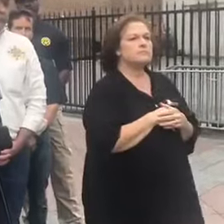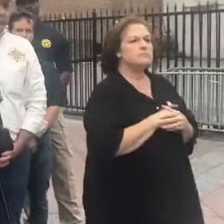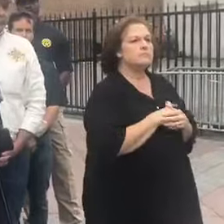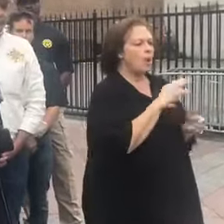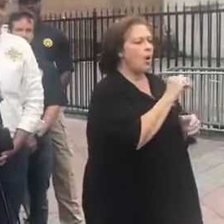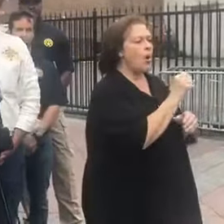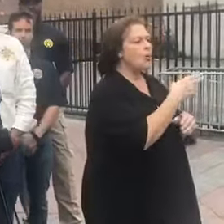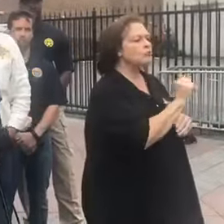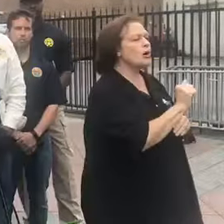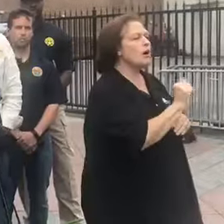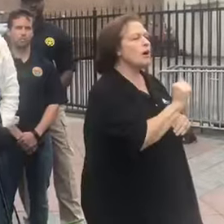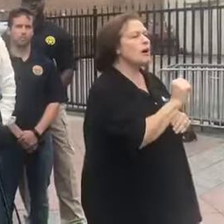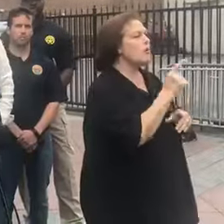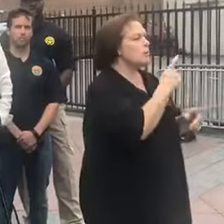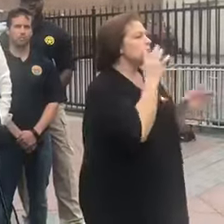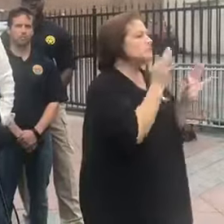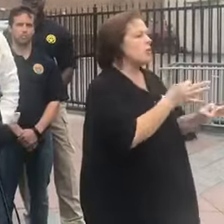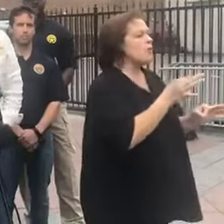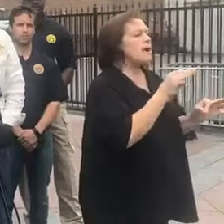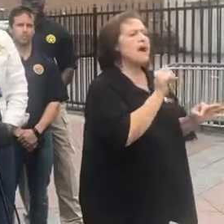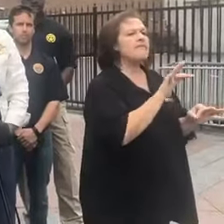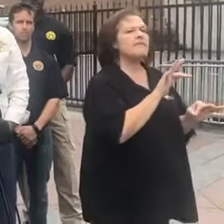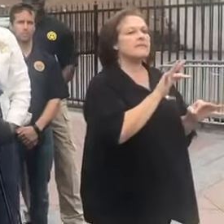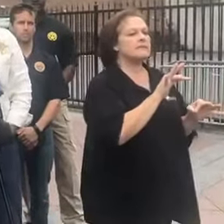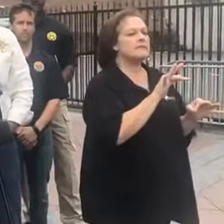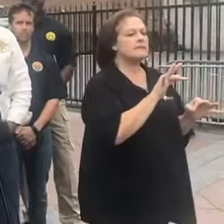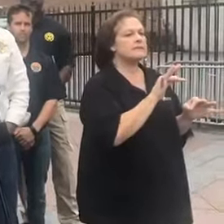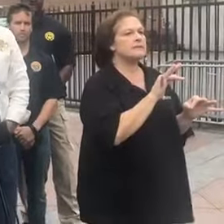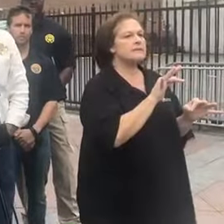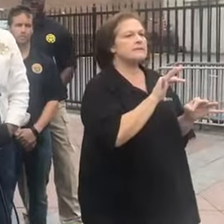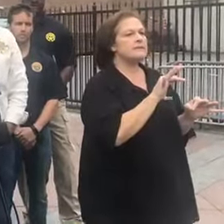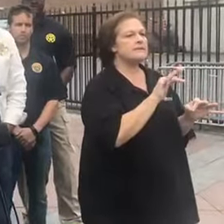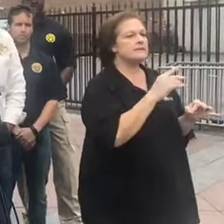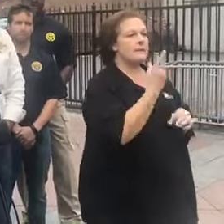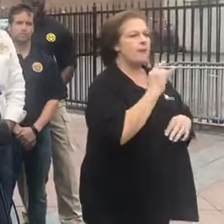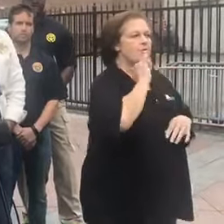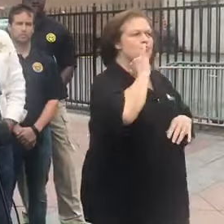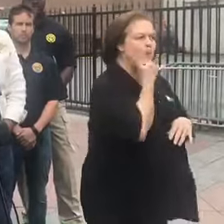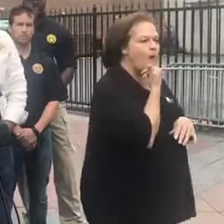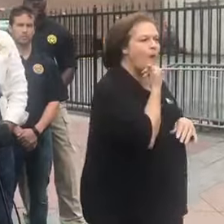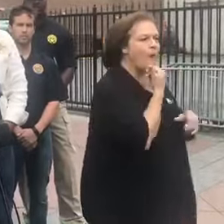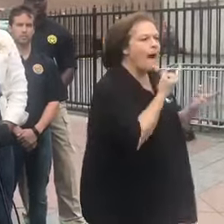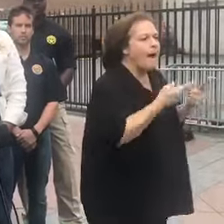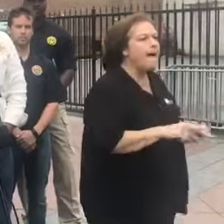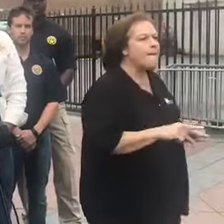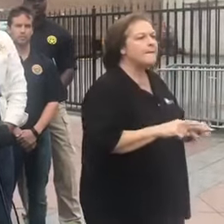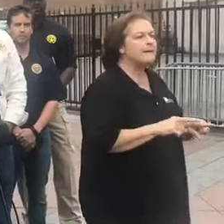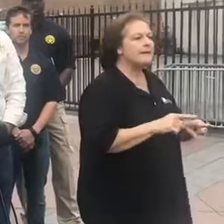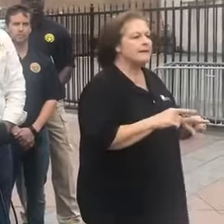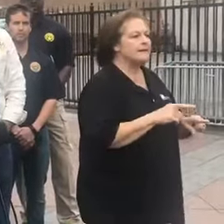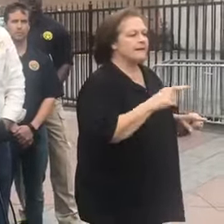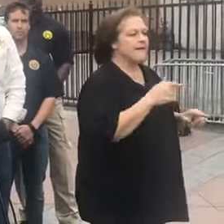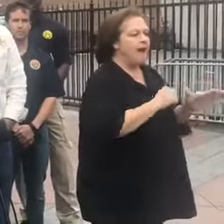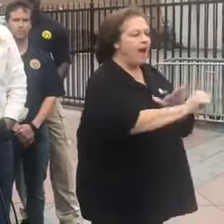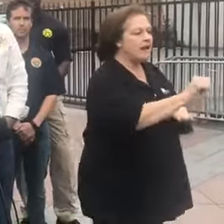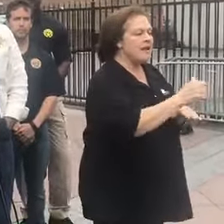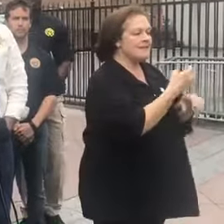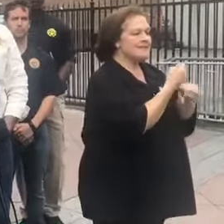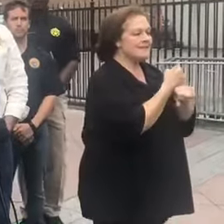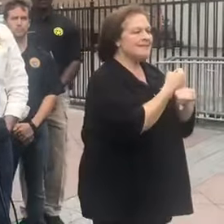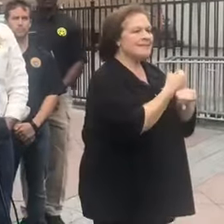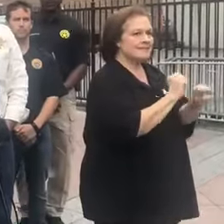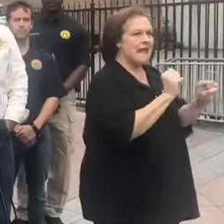investigation. Right. Well, OSHA and obviously we have our own investigation through our safety and permits that we're doing. But the